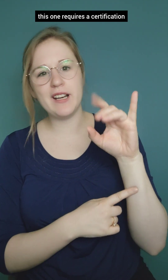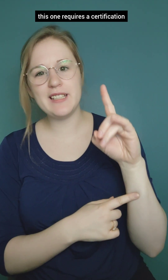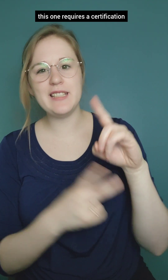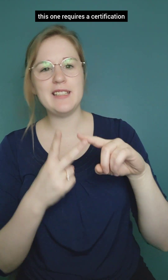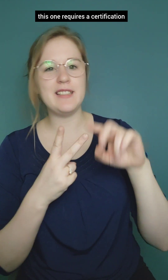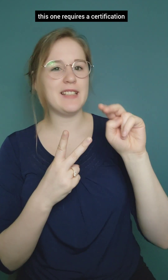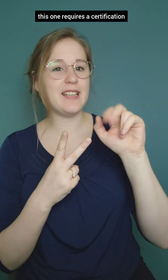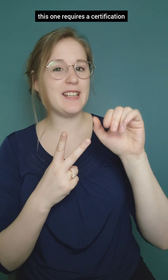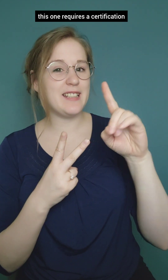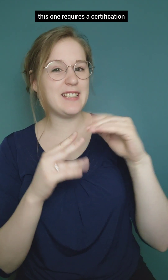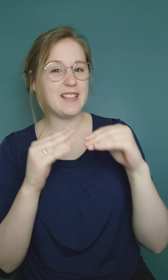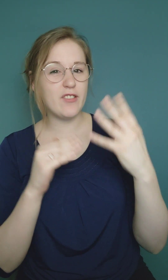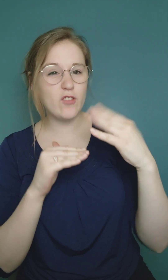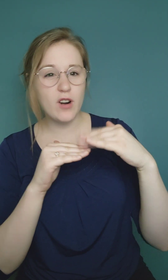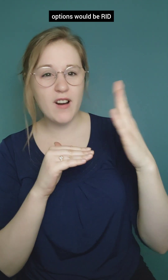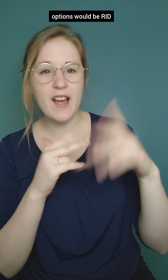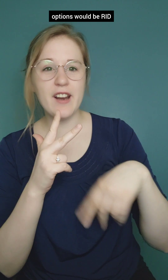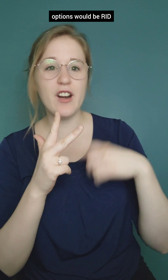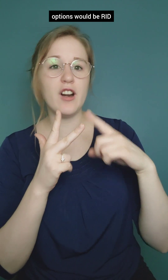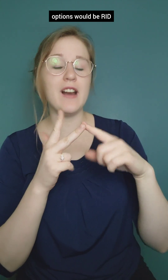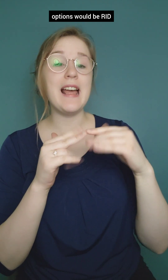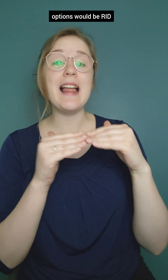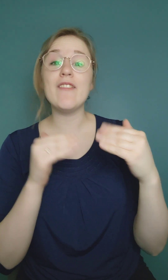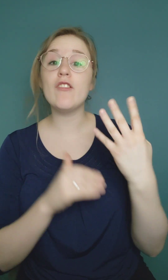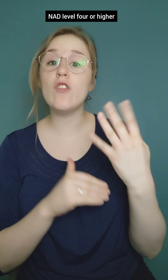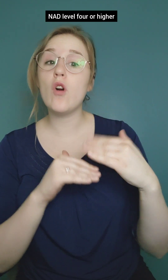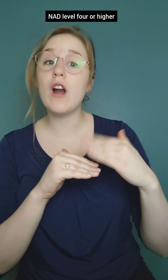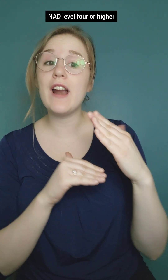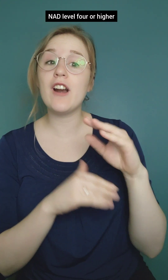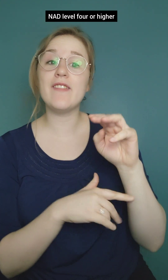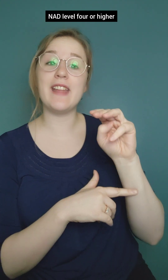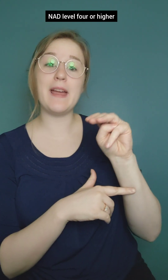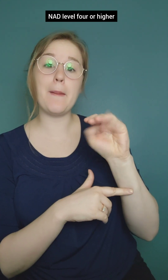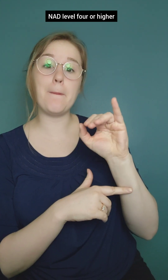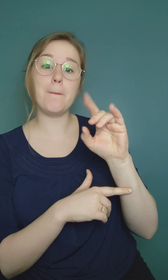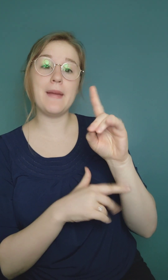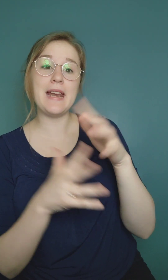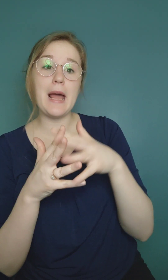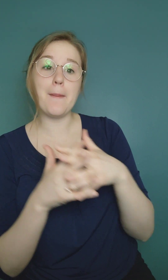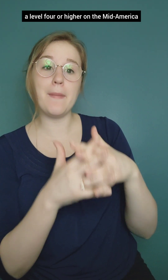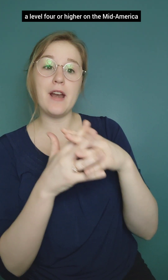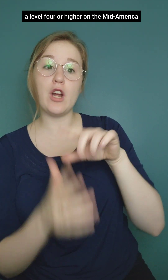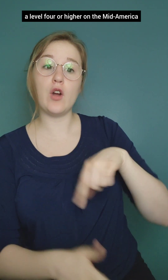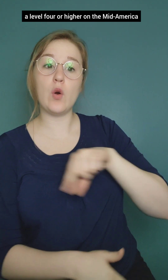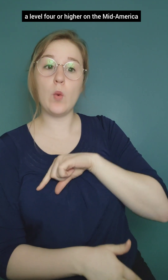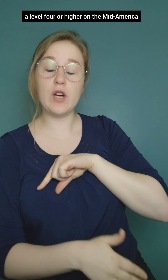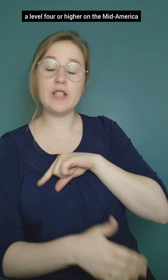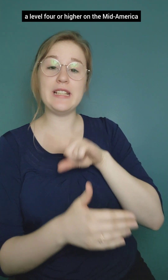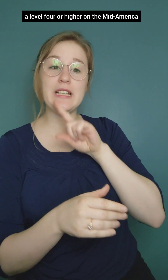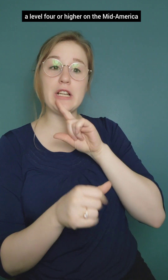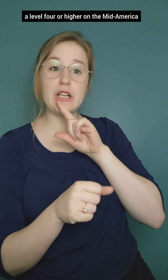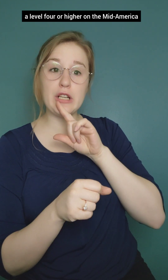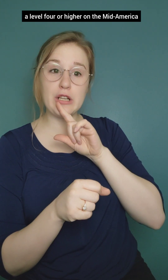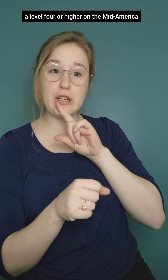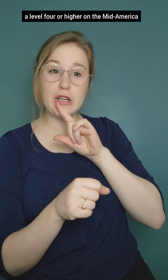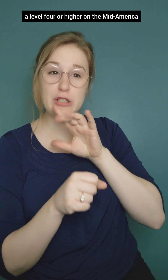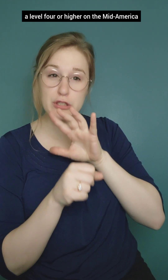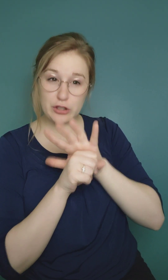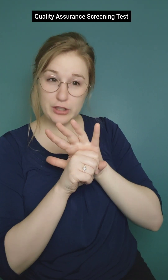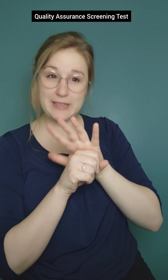a certification. Options would be RID, NAD level 4 or higher, a level 4 or higher on the Mid-America Quality